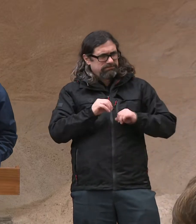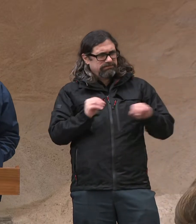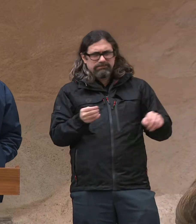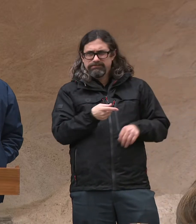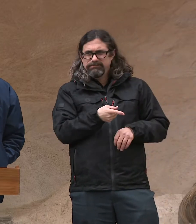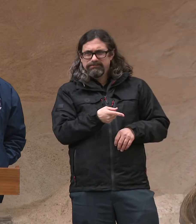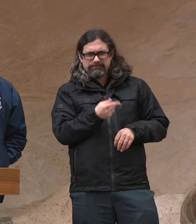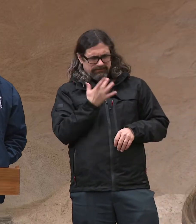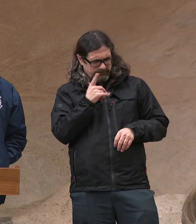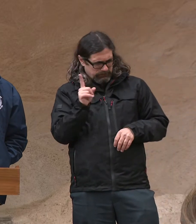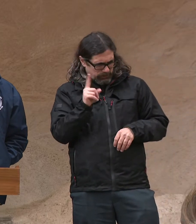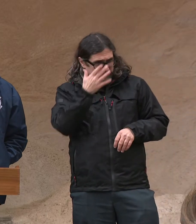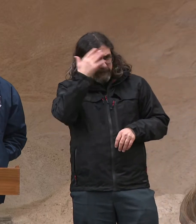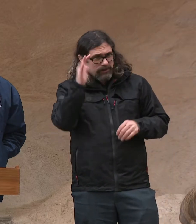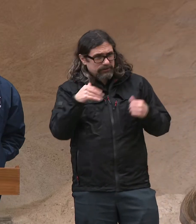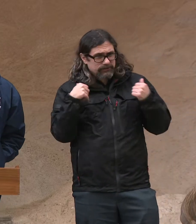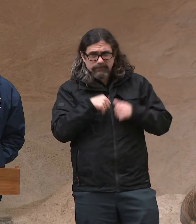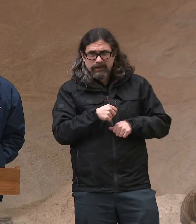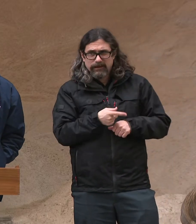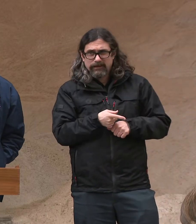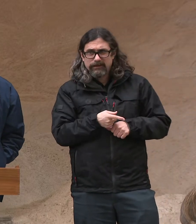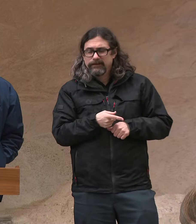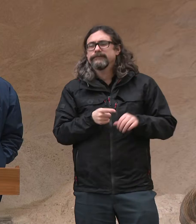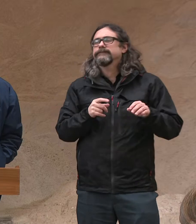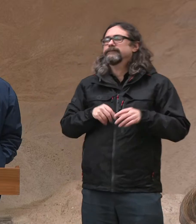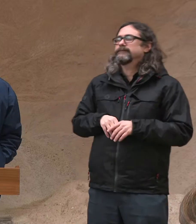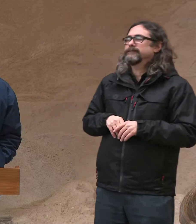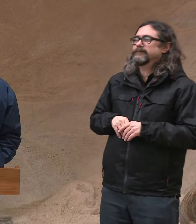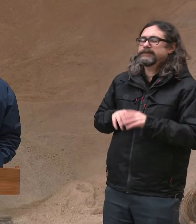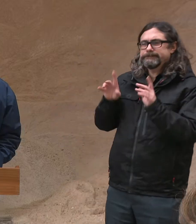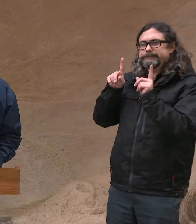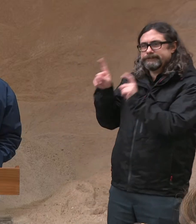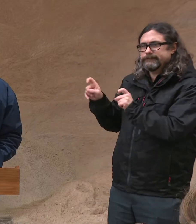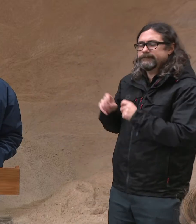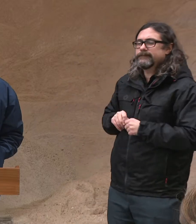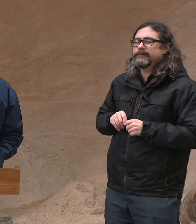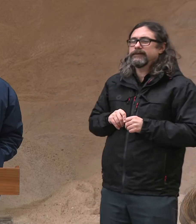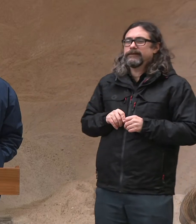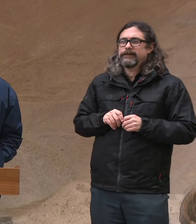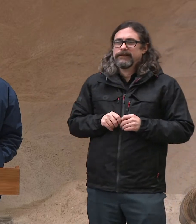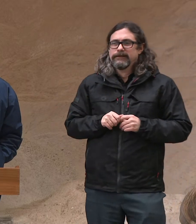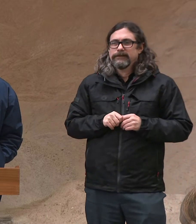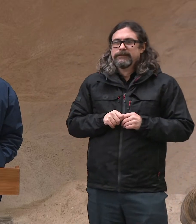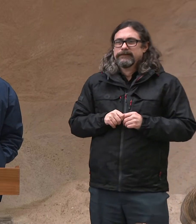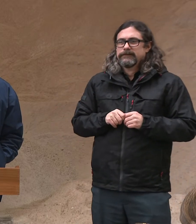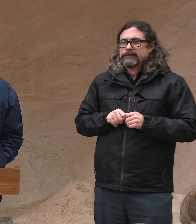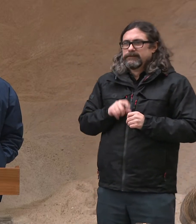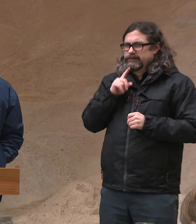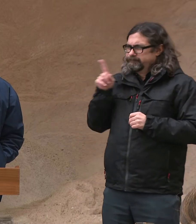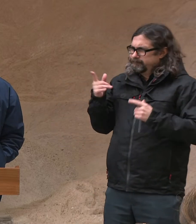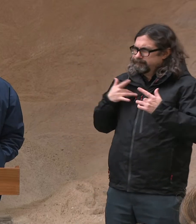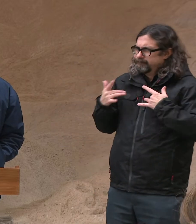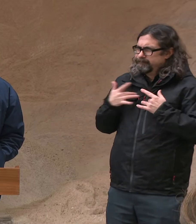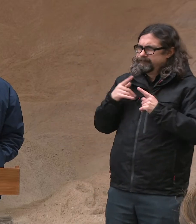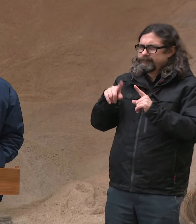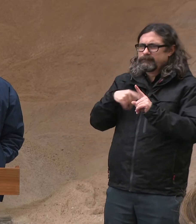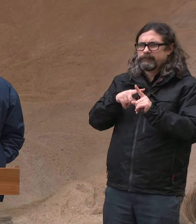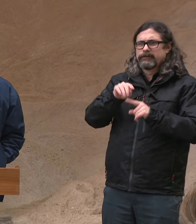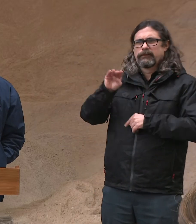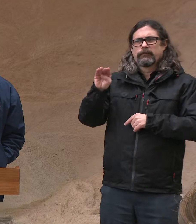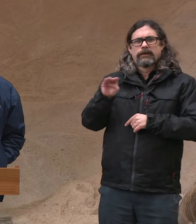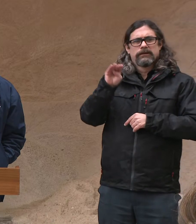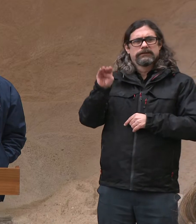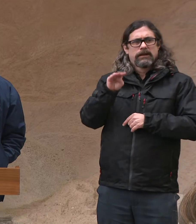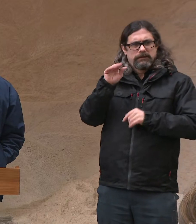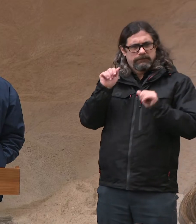actually talking about those heated gloves, just so you know, Mayor. Are you concerned about what's going to happen in the city Monday and days ahead, protests, and probably maybe you can't leave